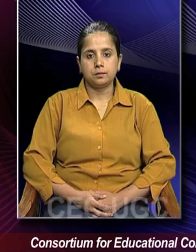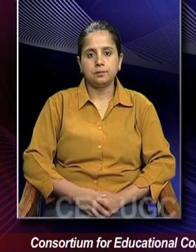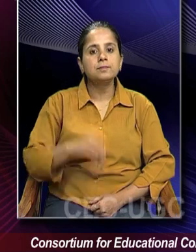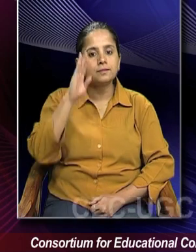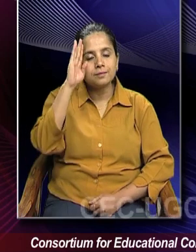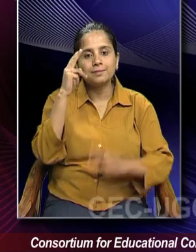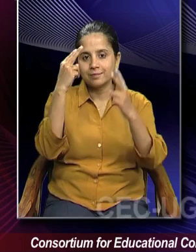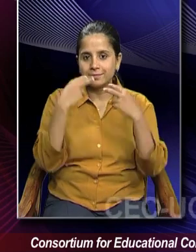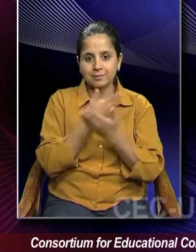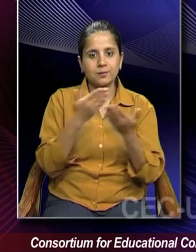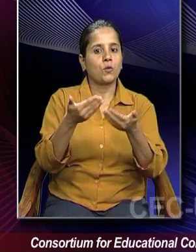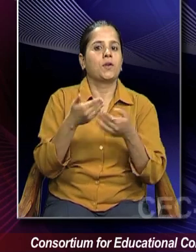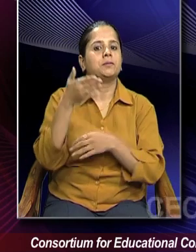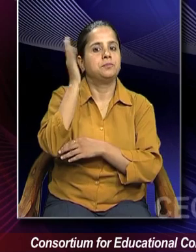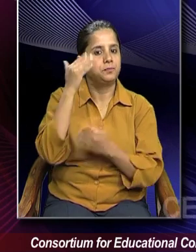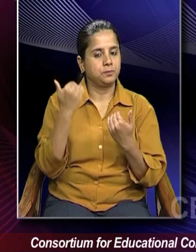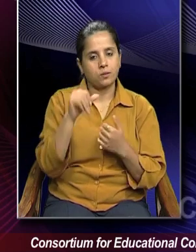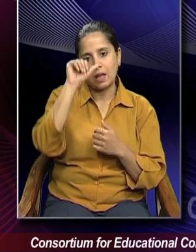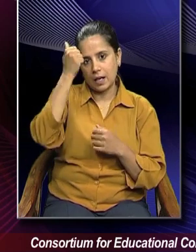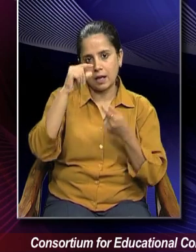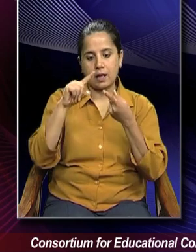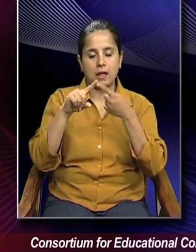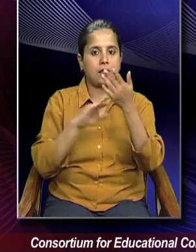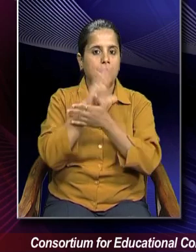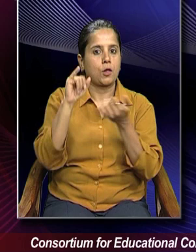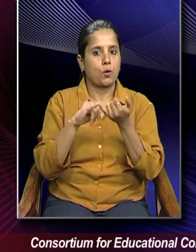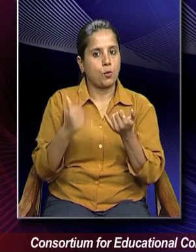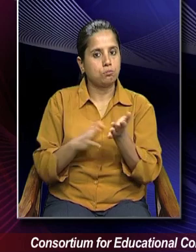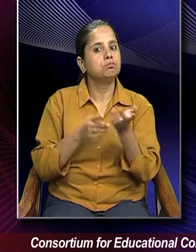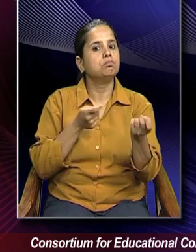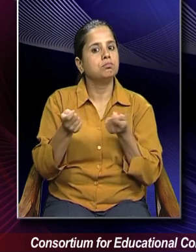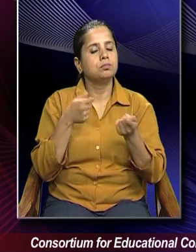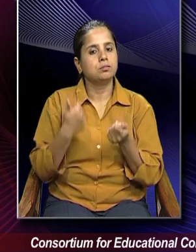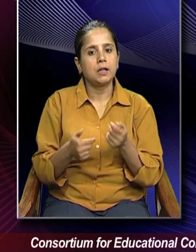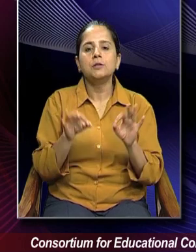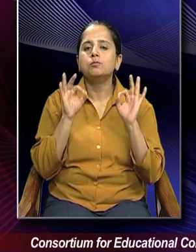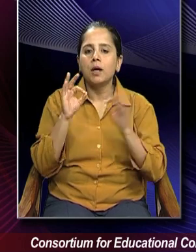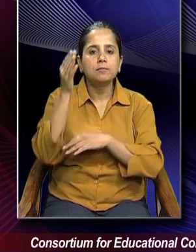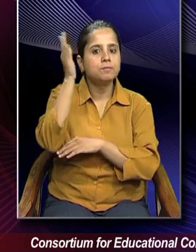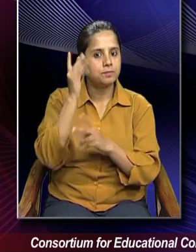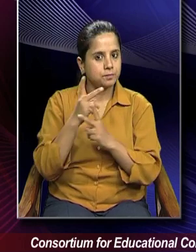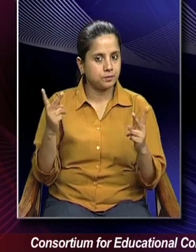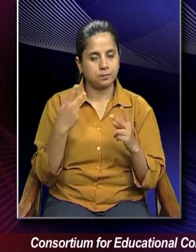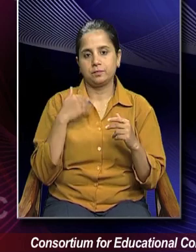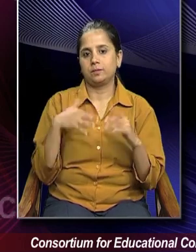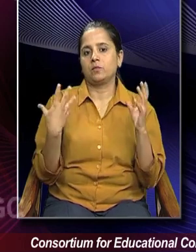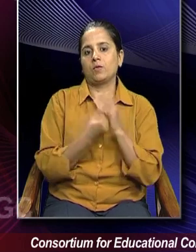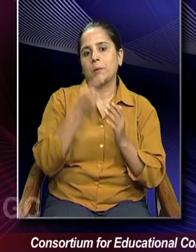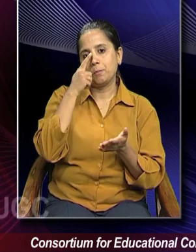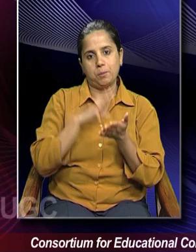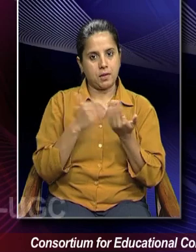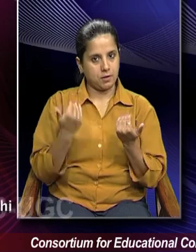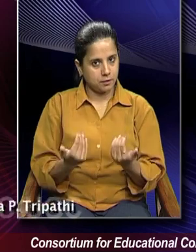Hello viewers, welcome to our lecture series on Indian ethos in management. This lecture is under special segment and we have with us Ms.